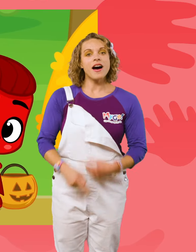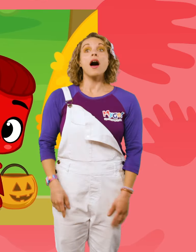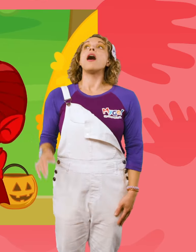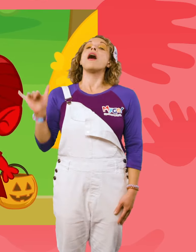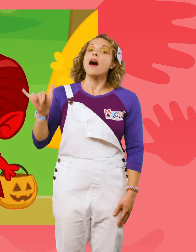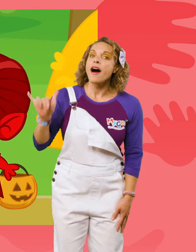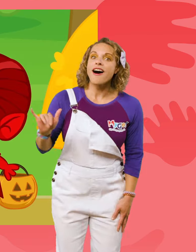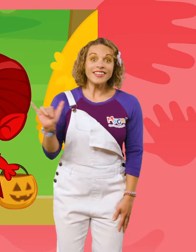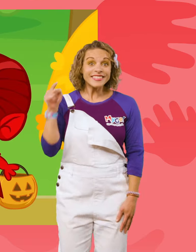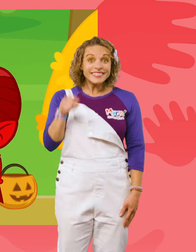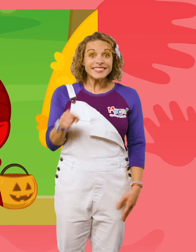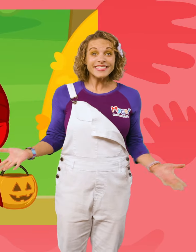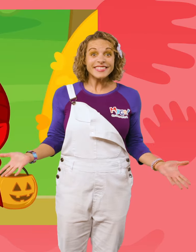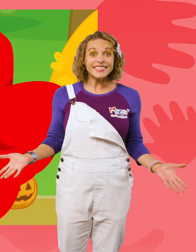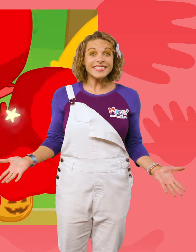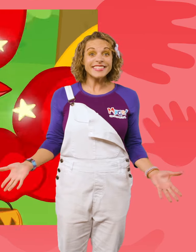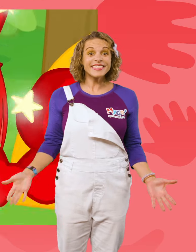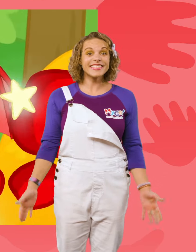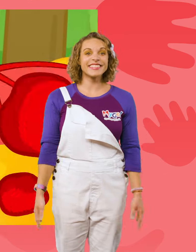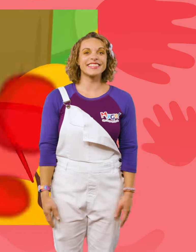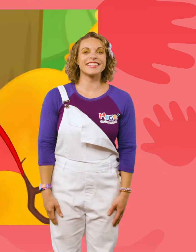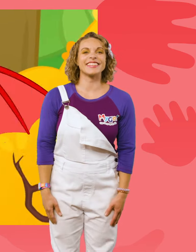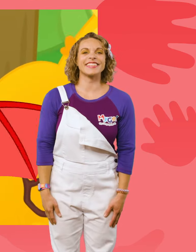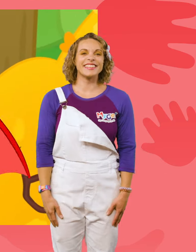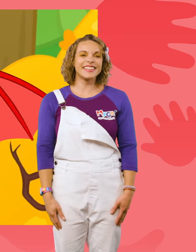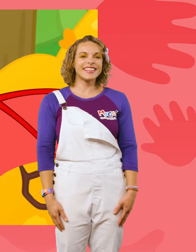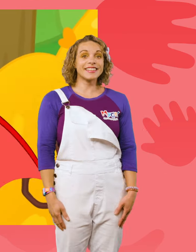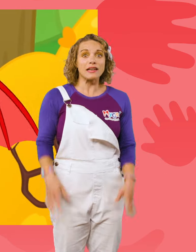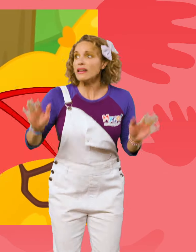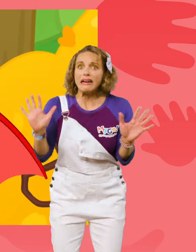bat. Ooh, like this!